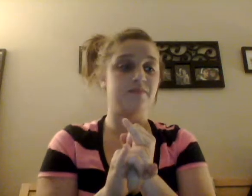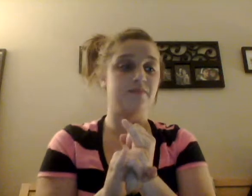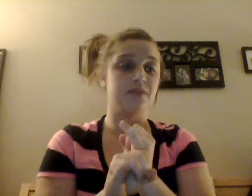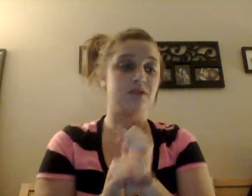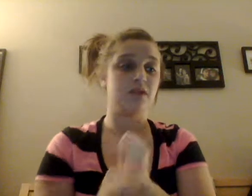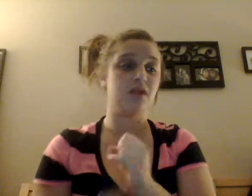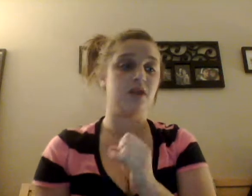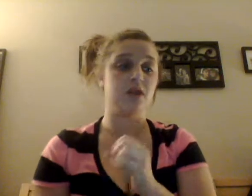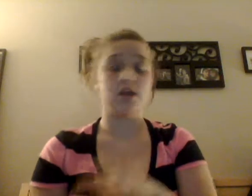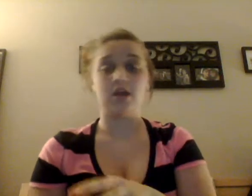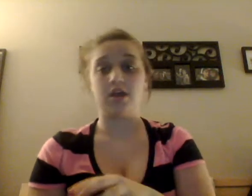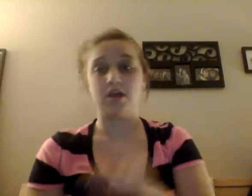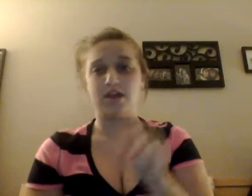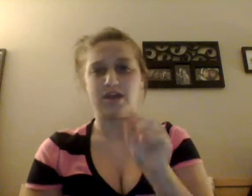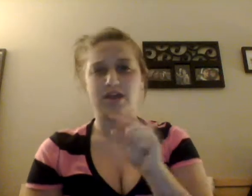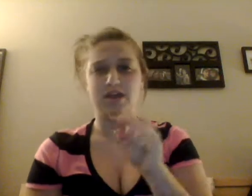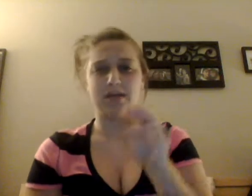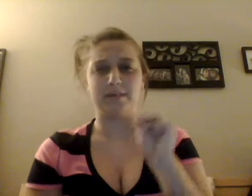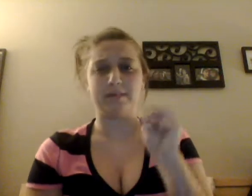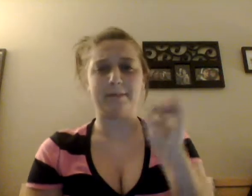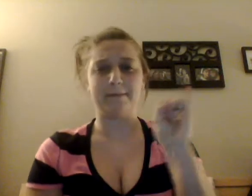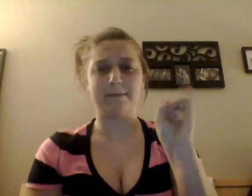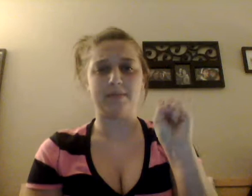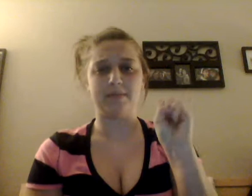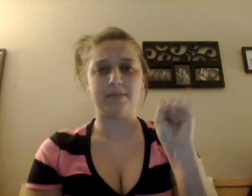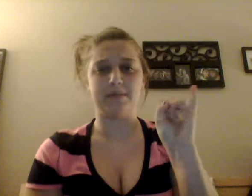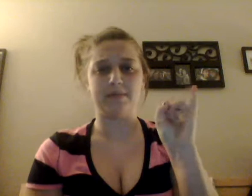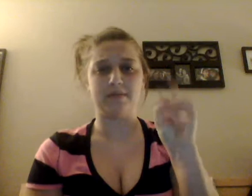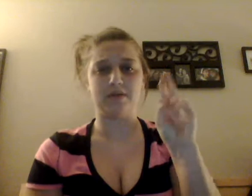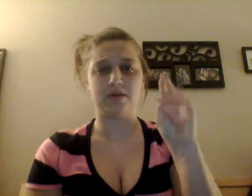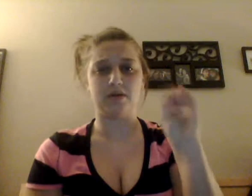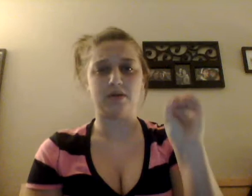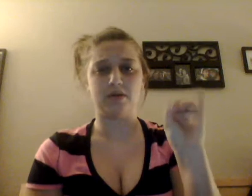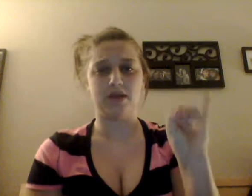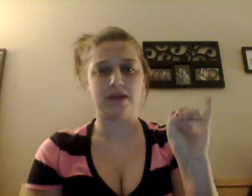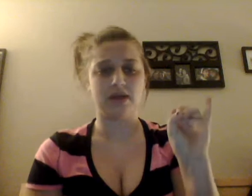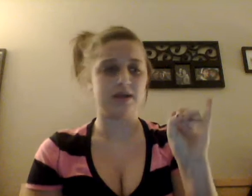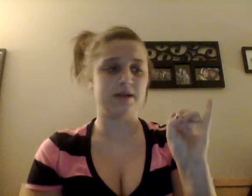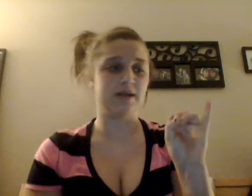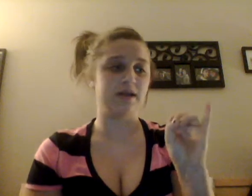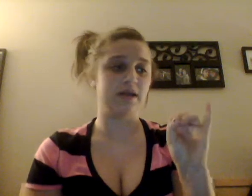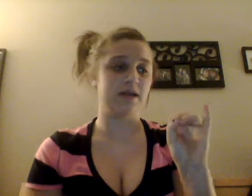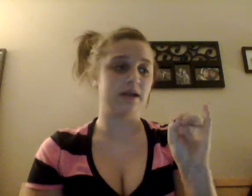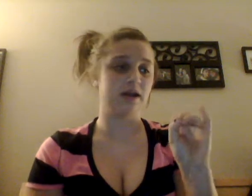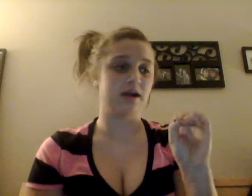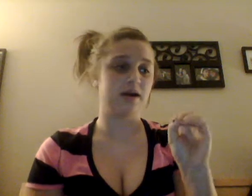I that! and you have to choose the band in this cafe. You have to